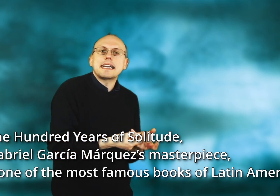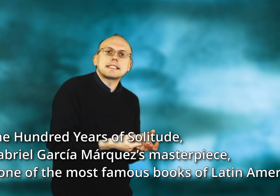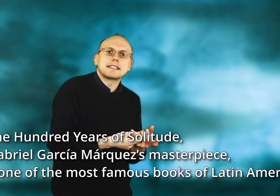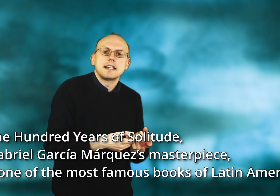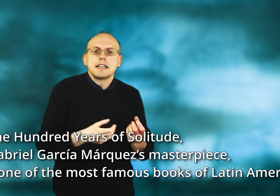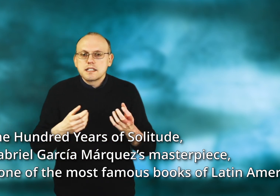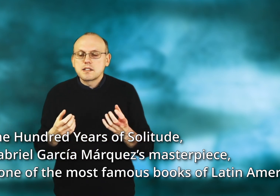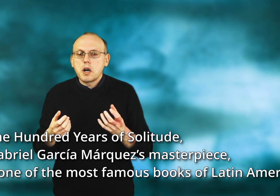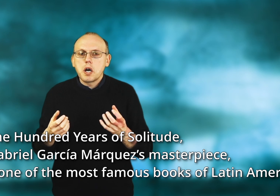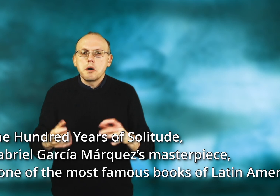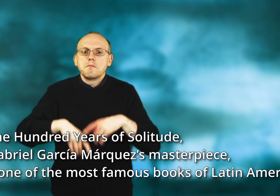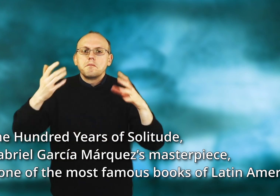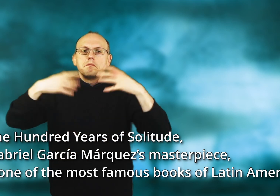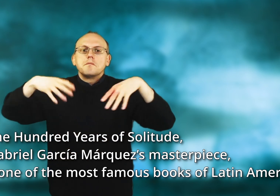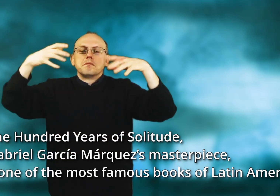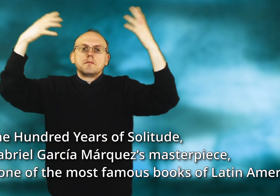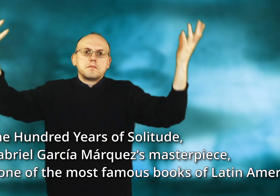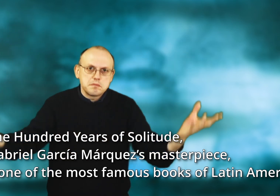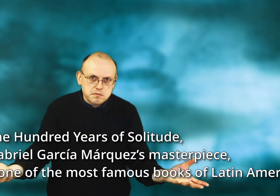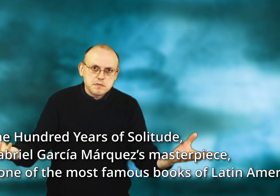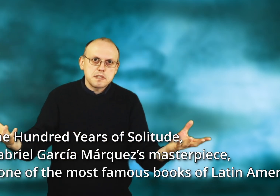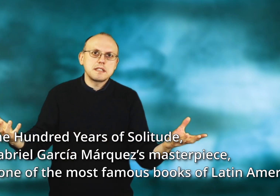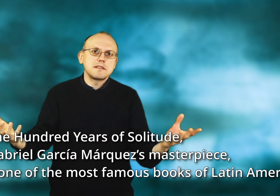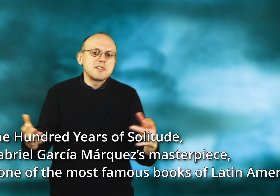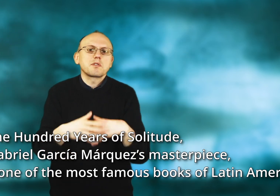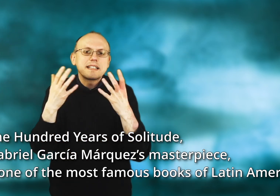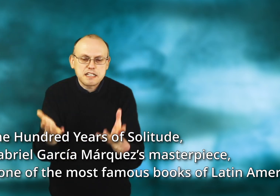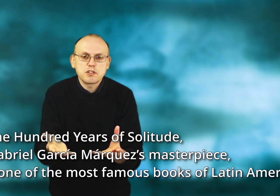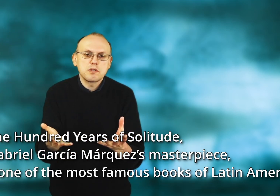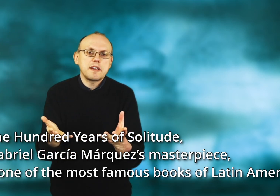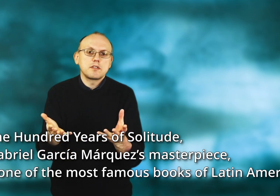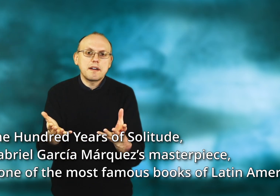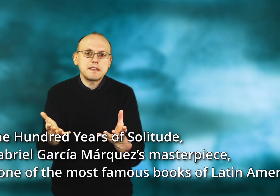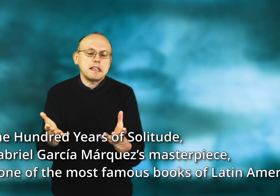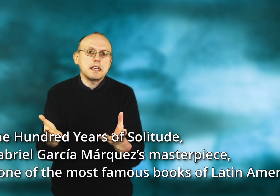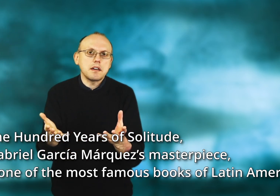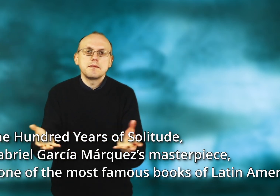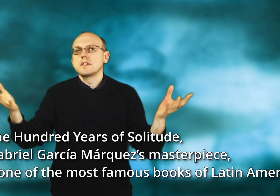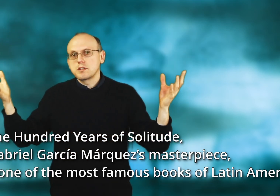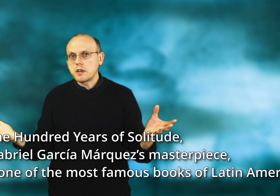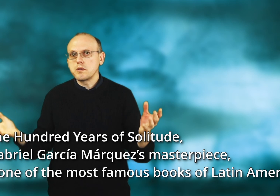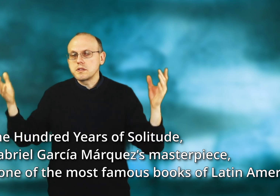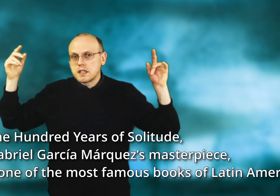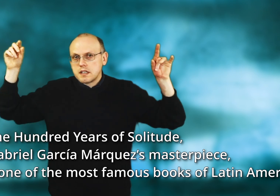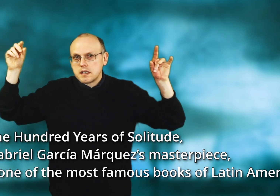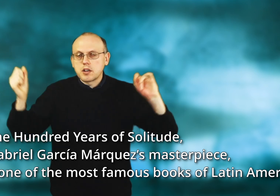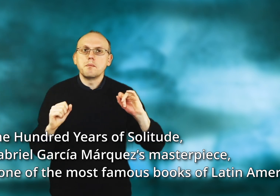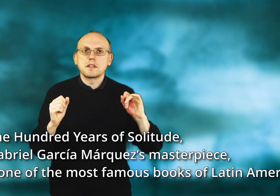sense. So it's not really essential to have it here. So we use commas